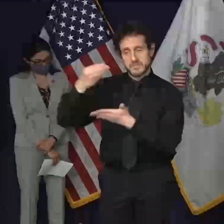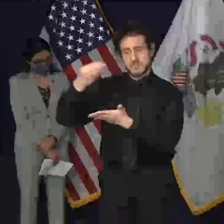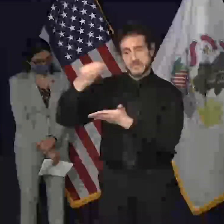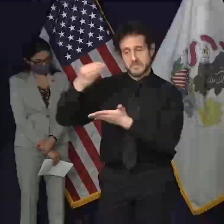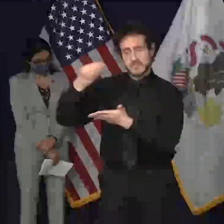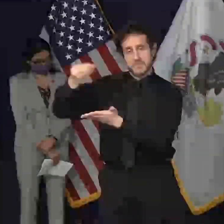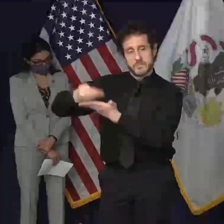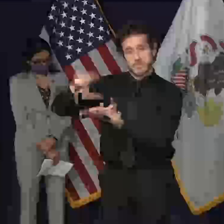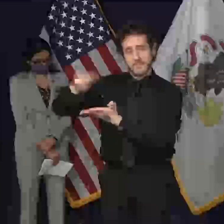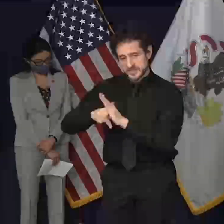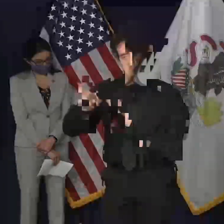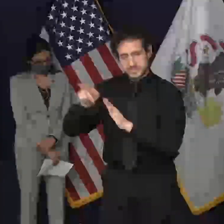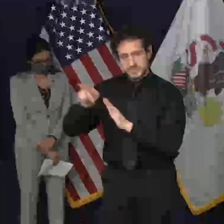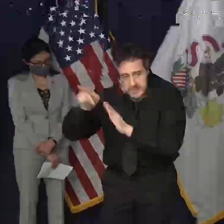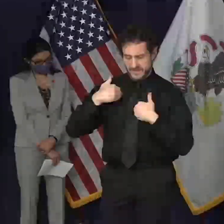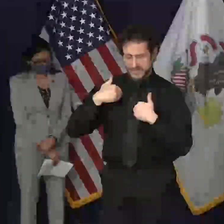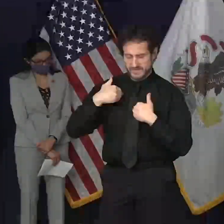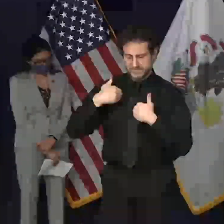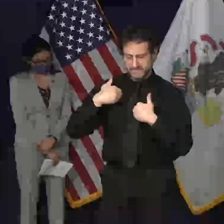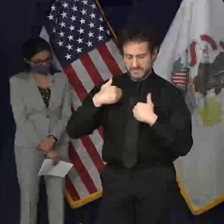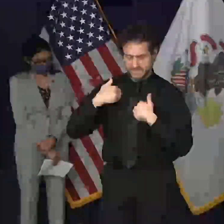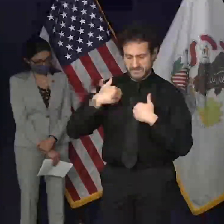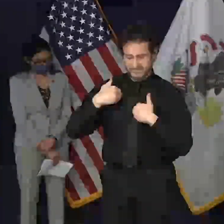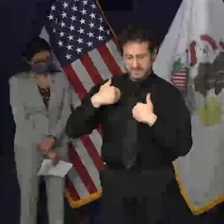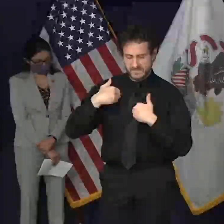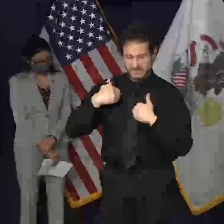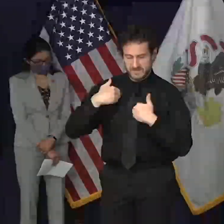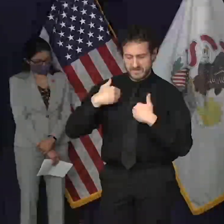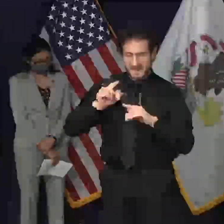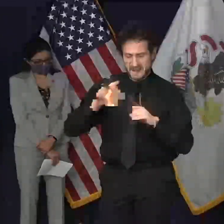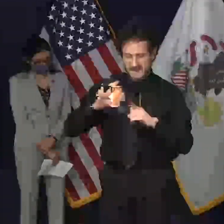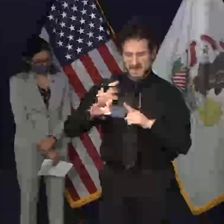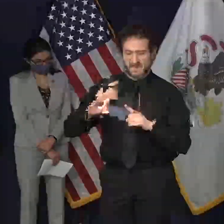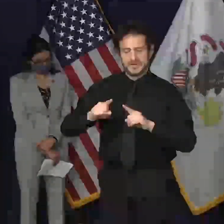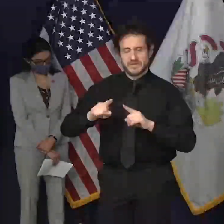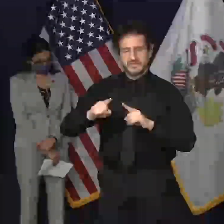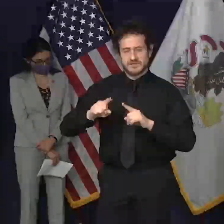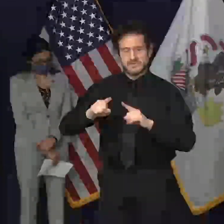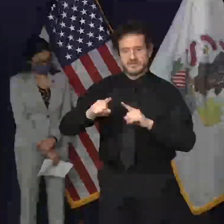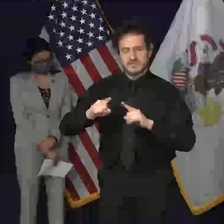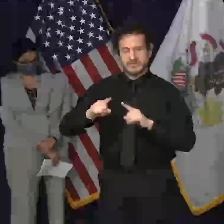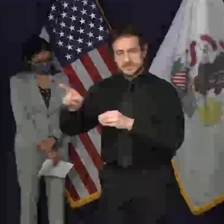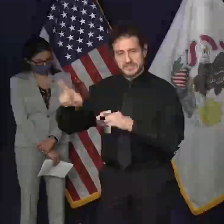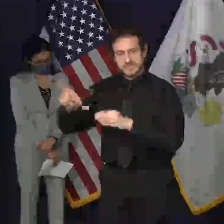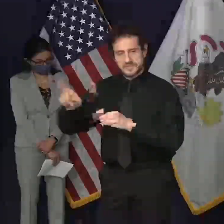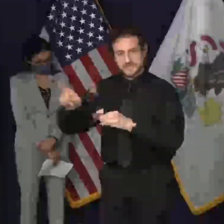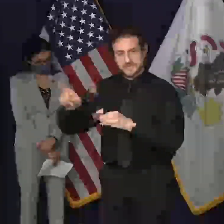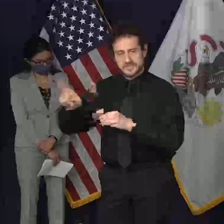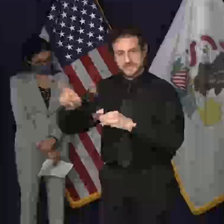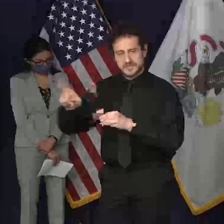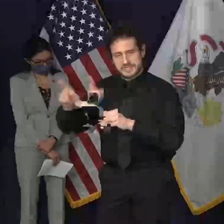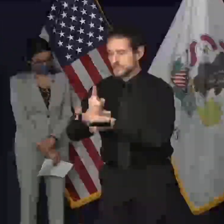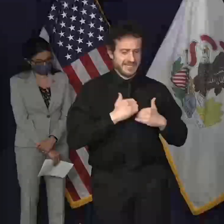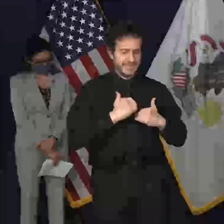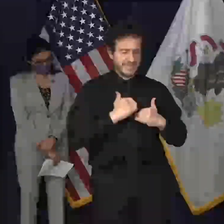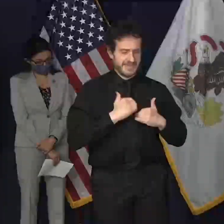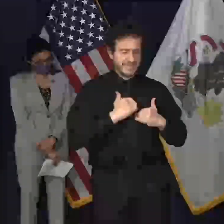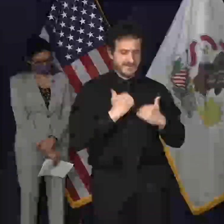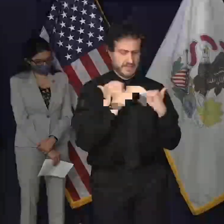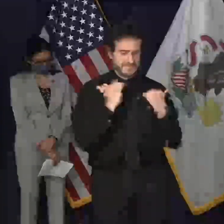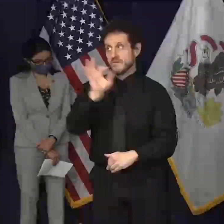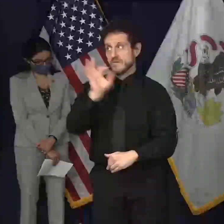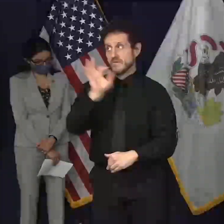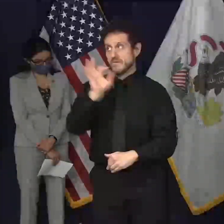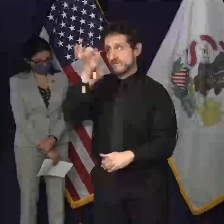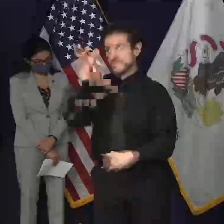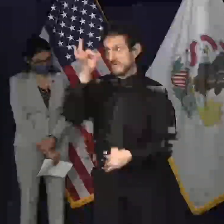policy, have the, you know, the levers that they can pull that are so much different than what states can do. And so I'm, you know,